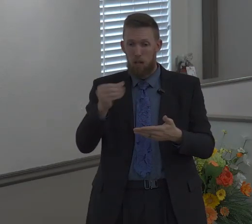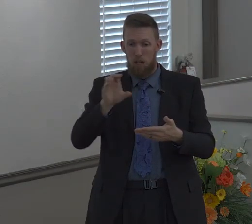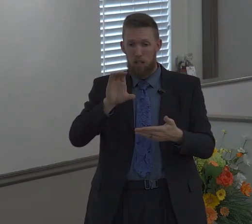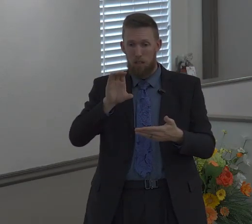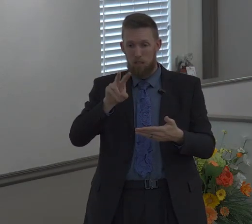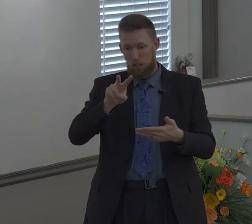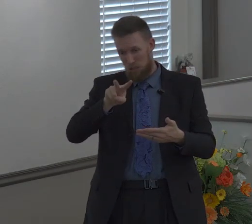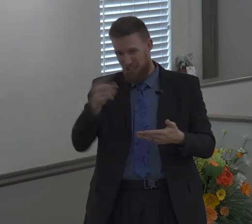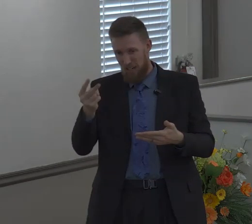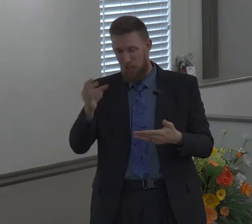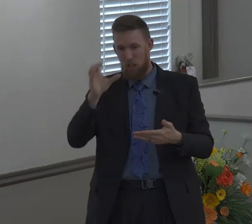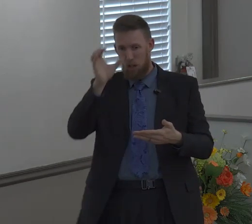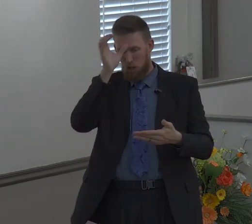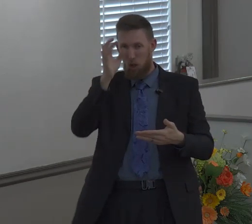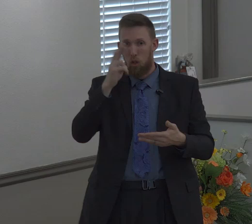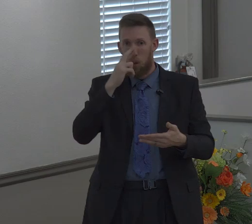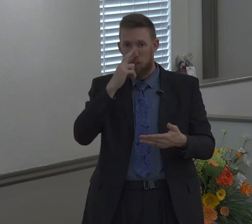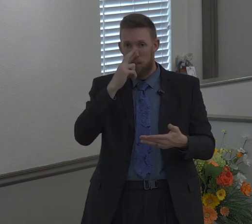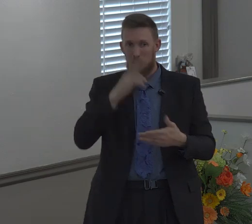Read 2 Corinthians.